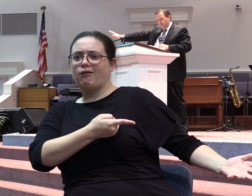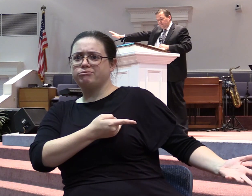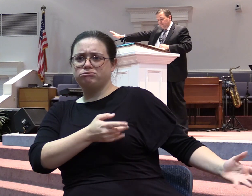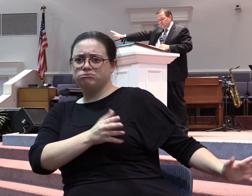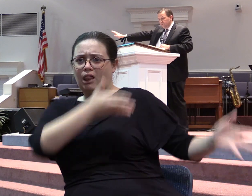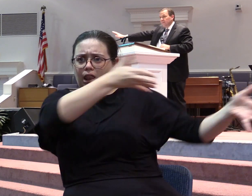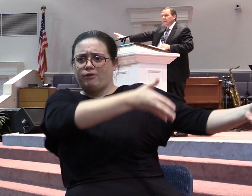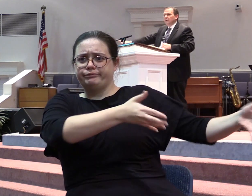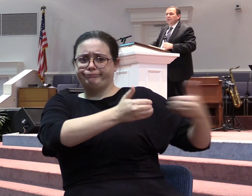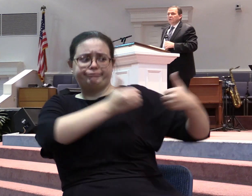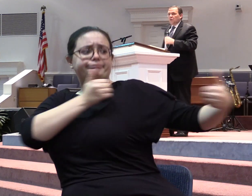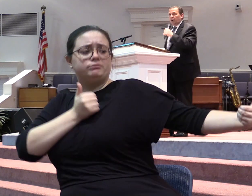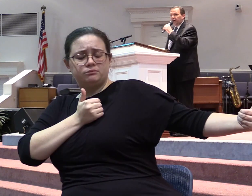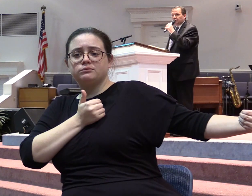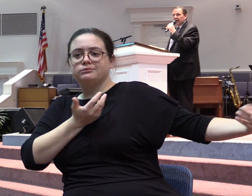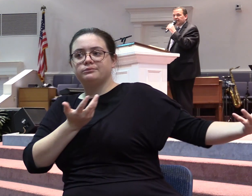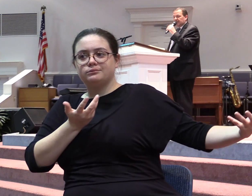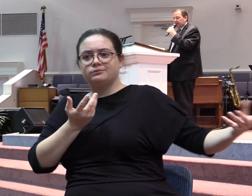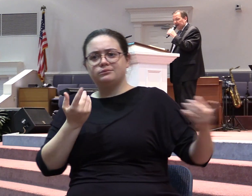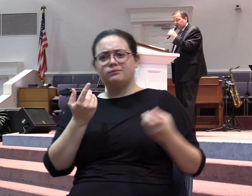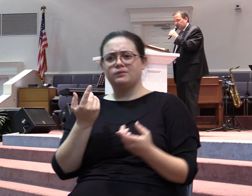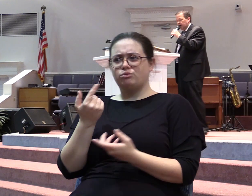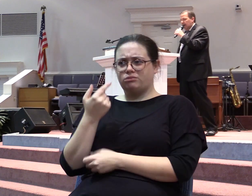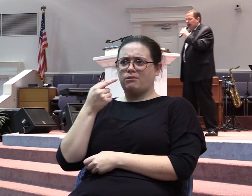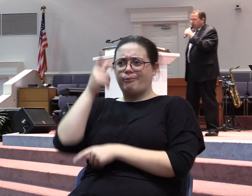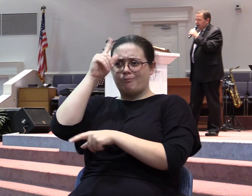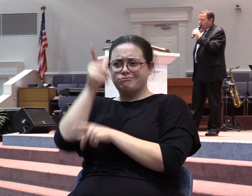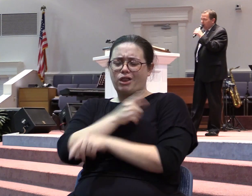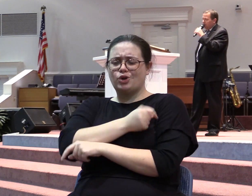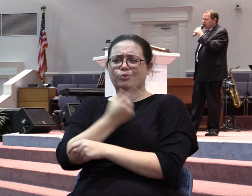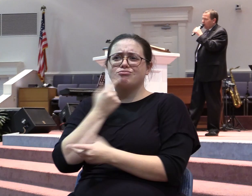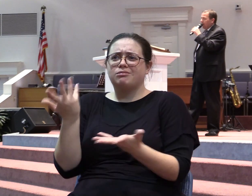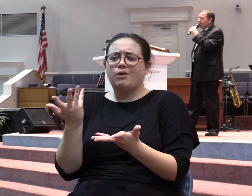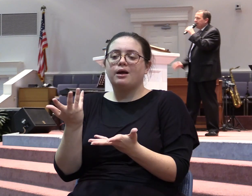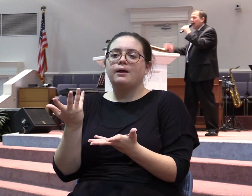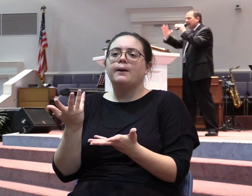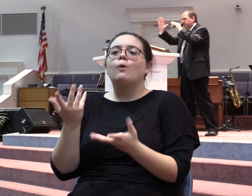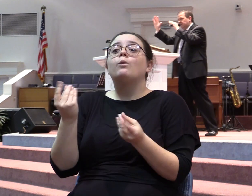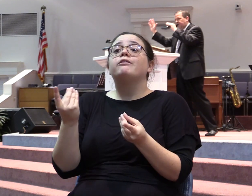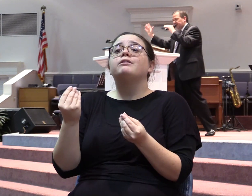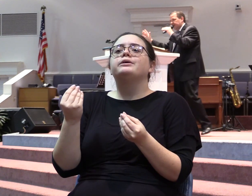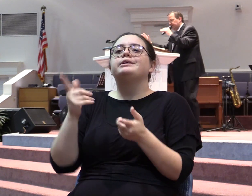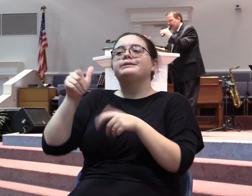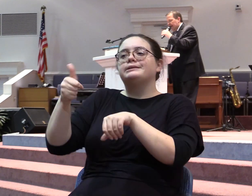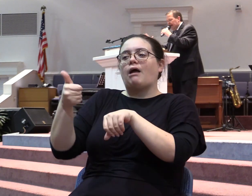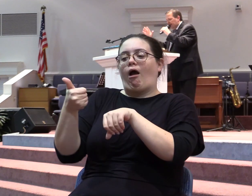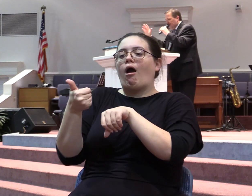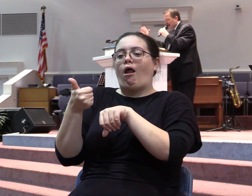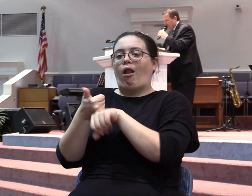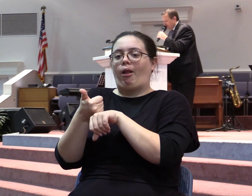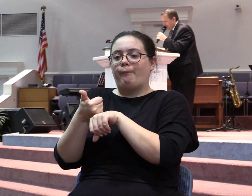Yep. Tell me about it. So what are you trying to say, Pastor? I'm saying we must create an atmosphere,